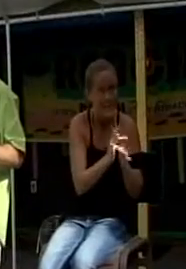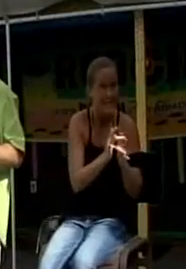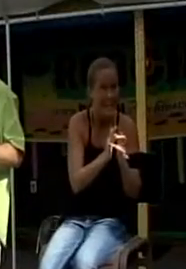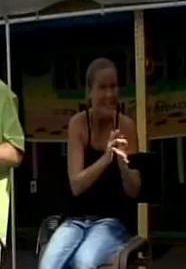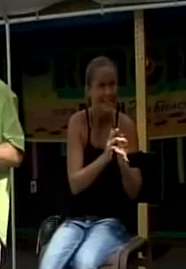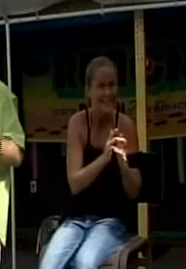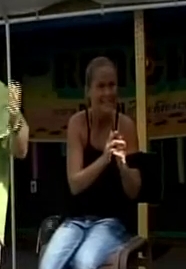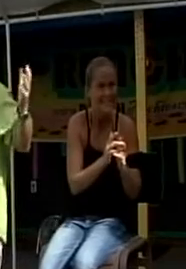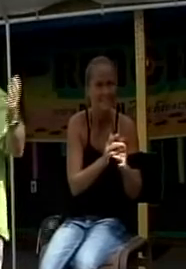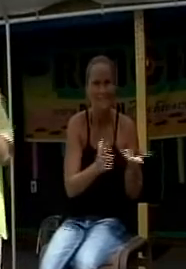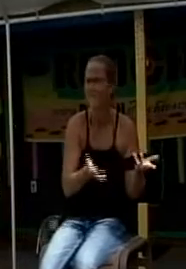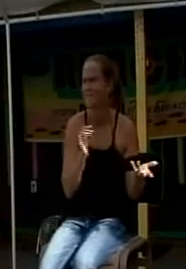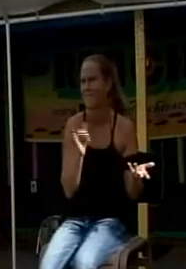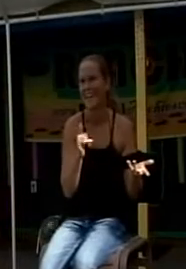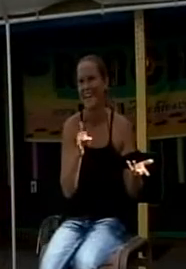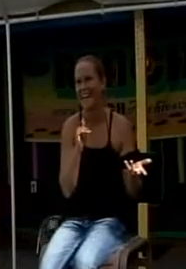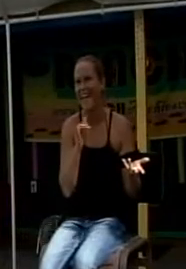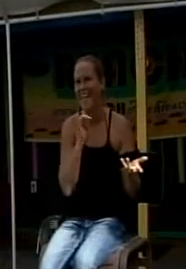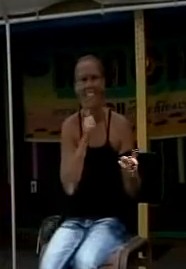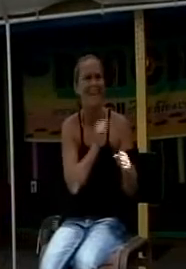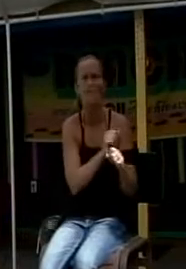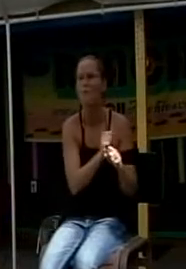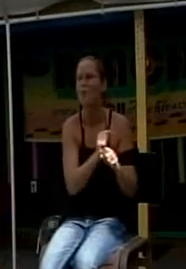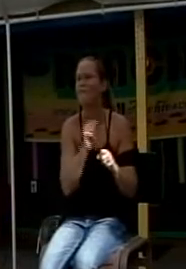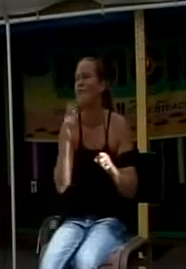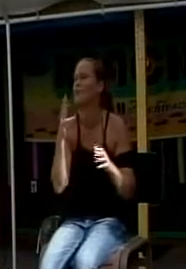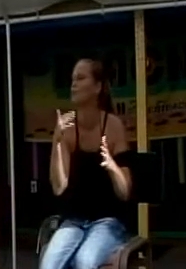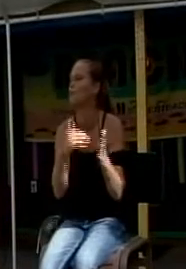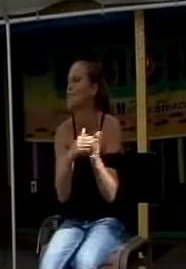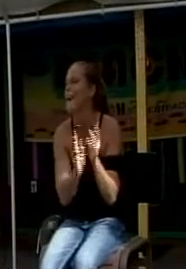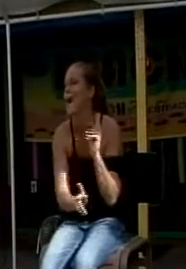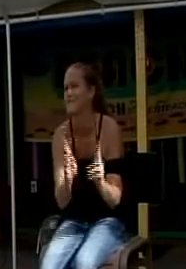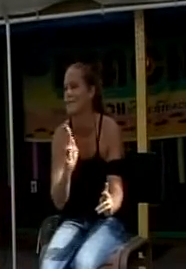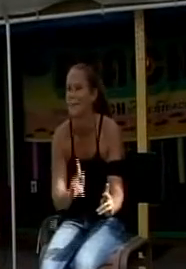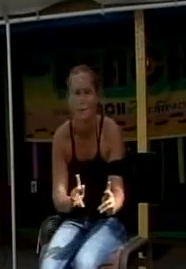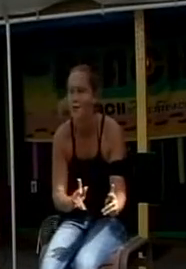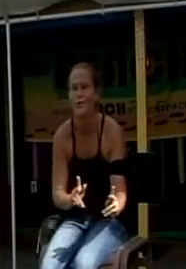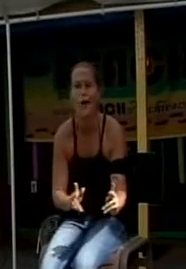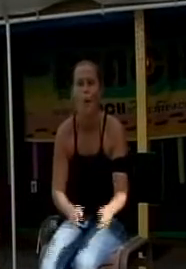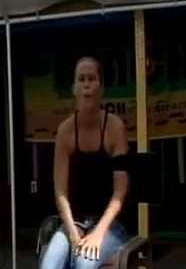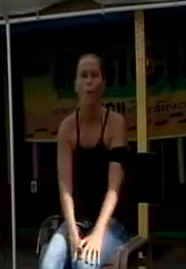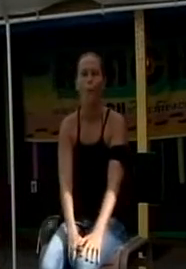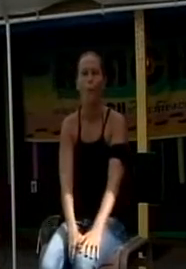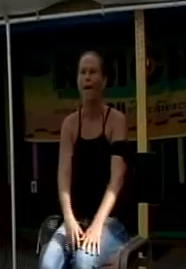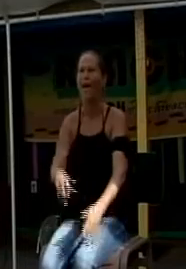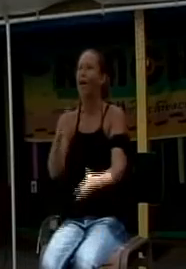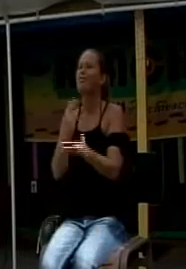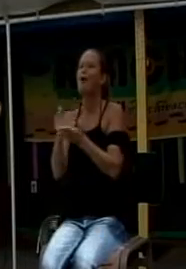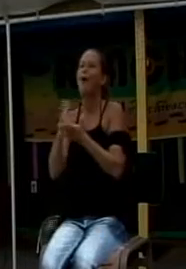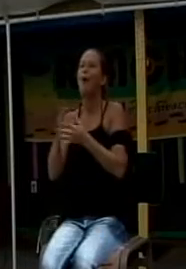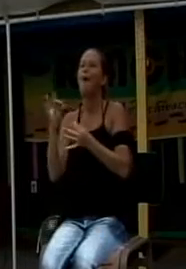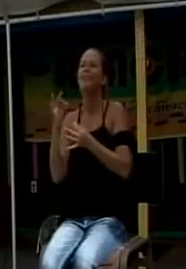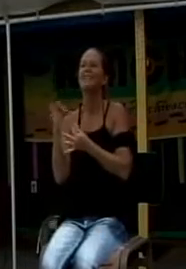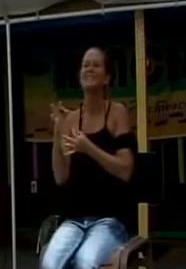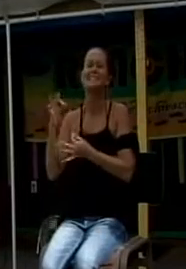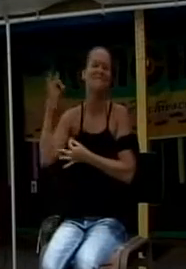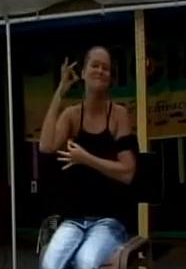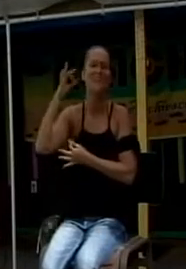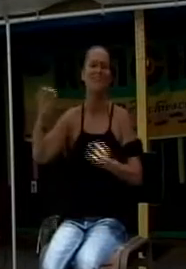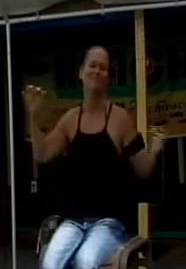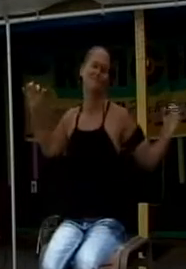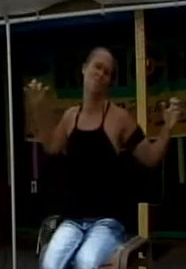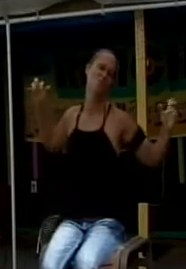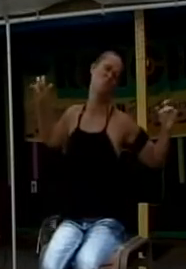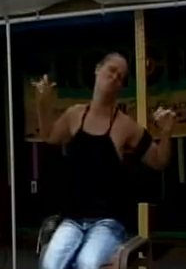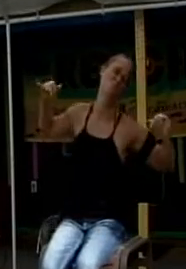worked. The Holy Spirit arranged this, but they were there of one accord, focused on Jesus, and Jesus